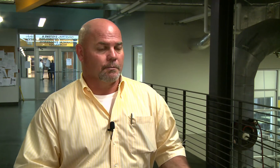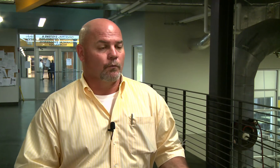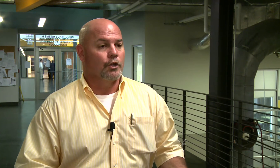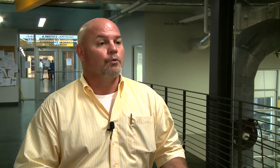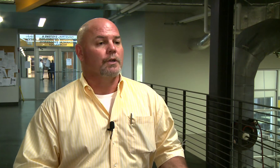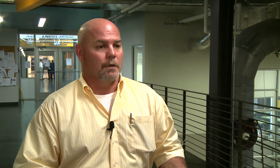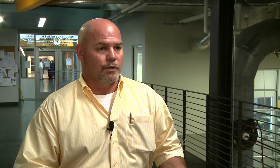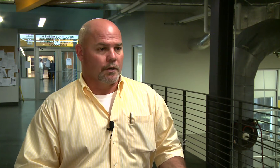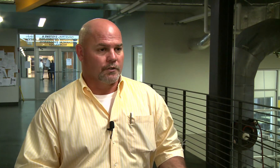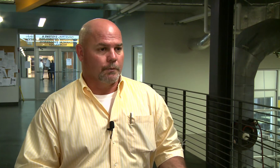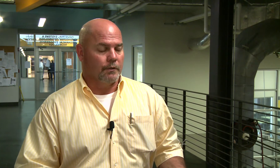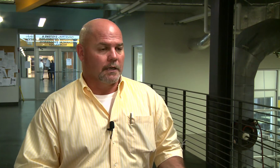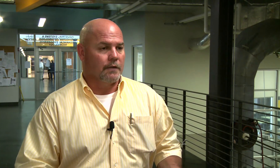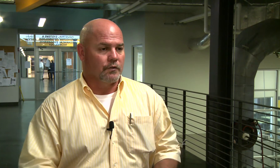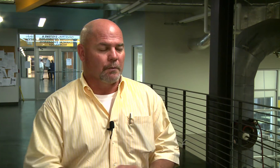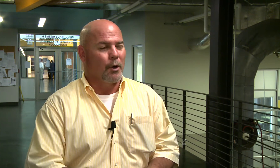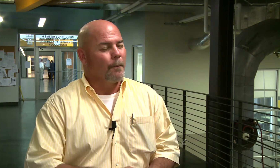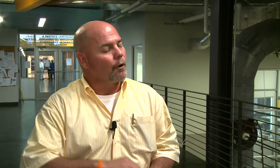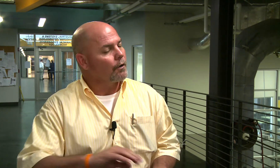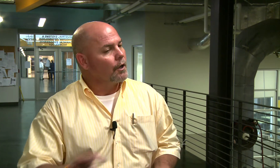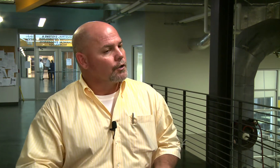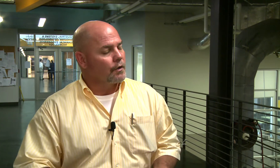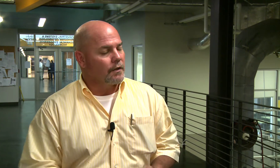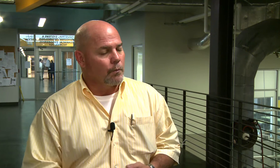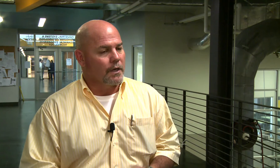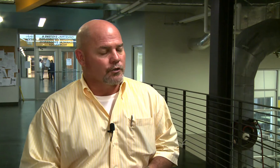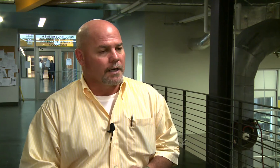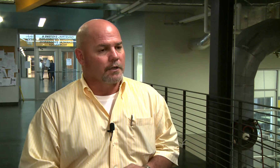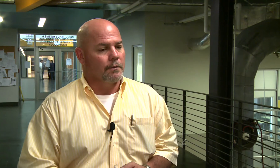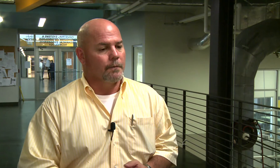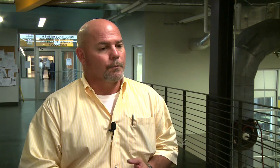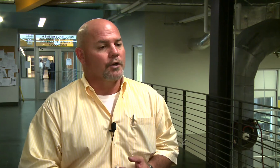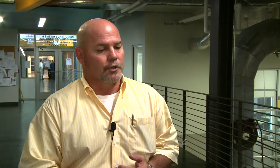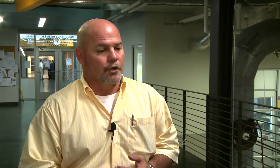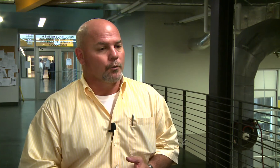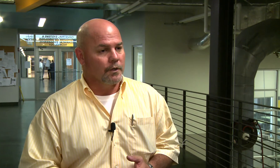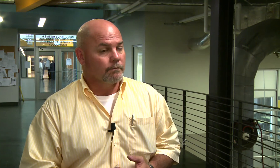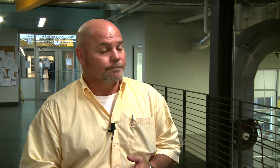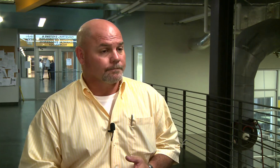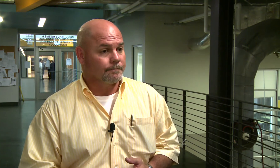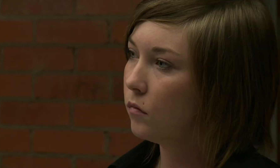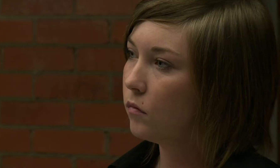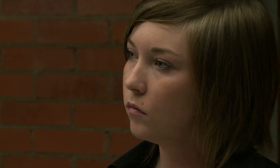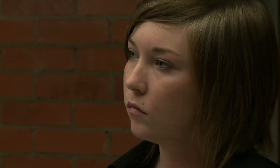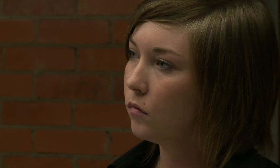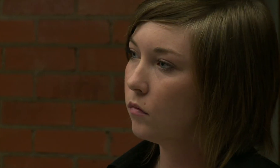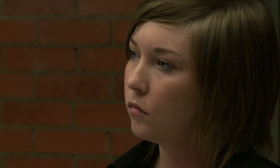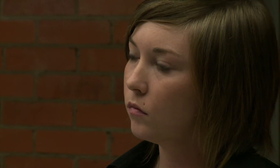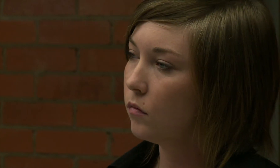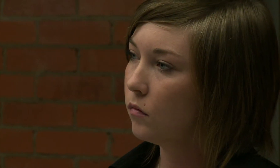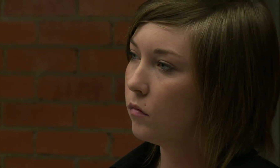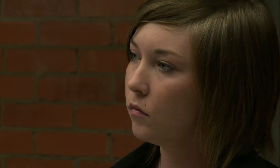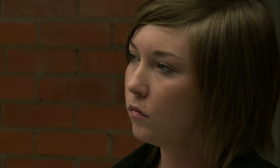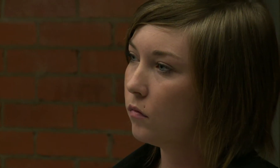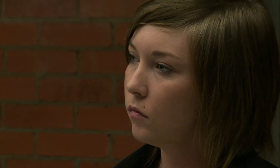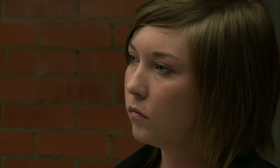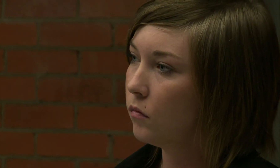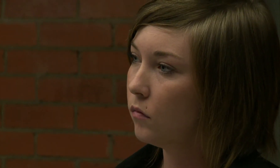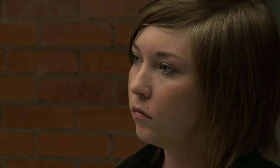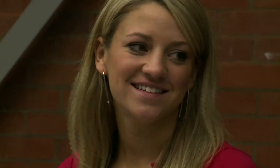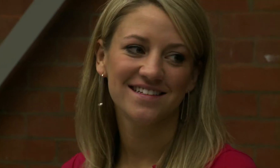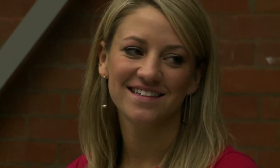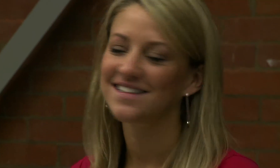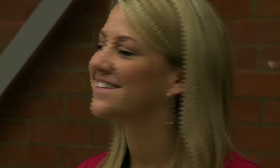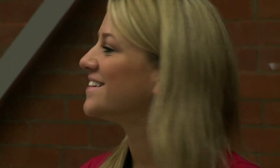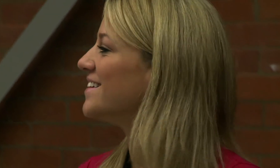give us an estimate of what you think it would cost to build? And it gives us a ballpark so that then we can try to get the project underwritten. As the students completed their final